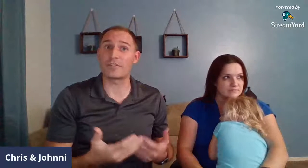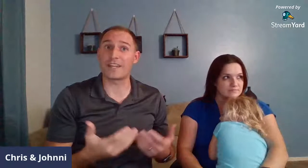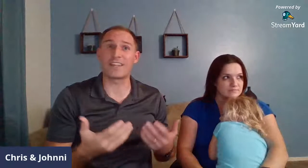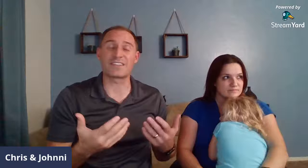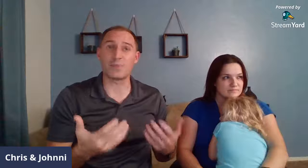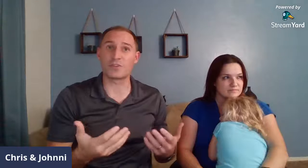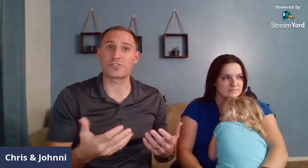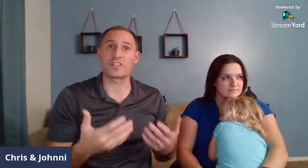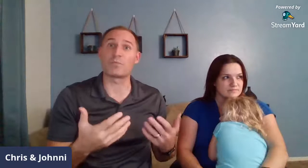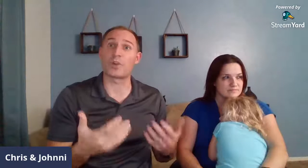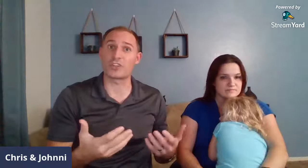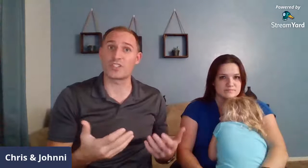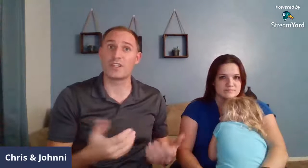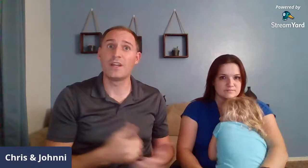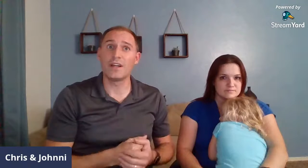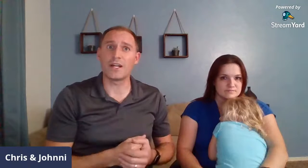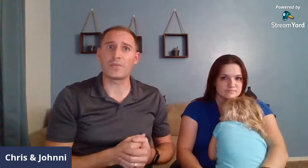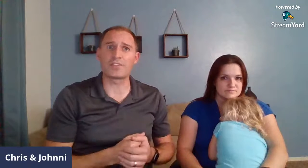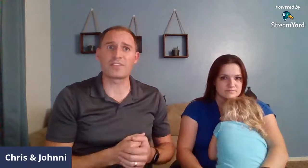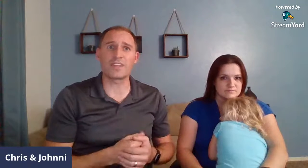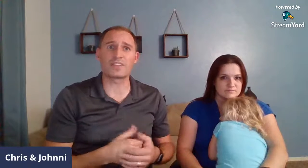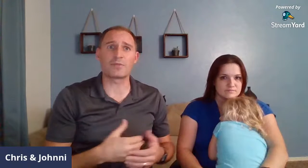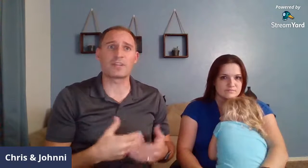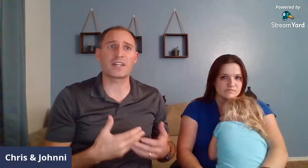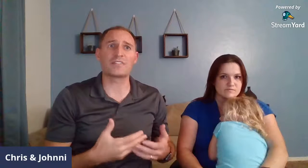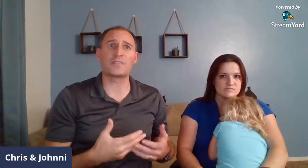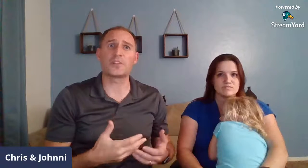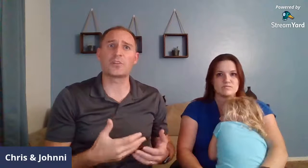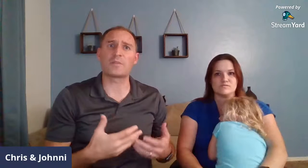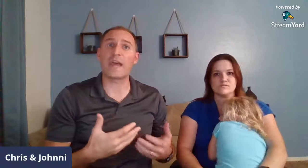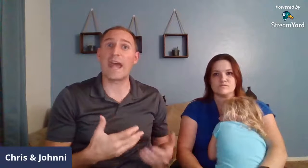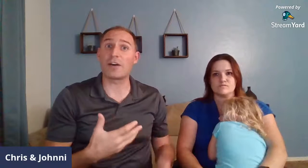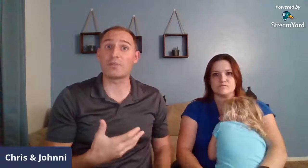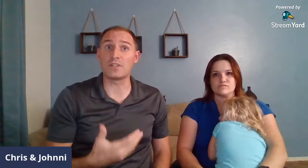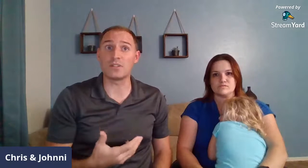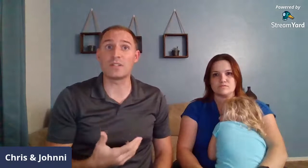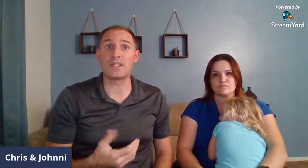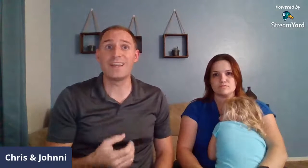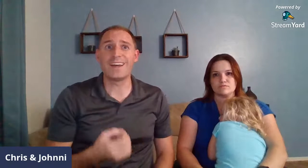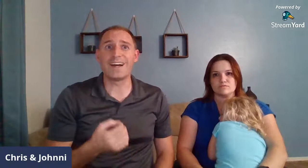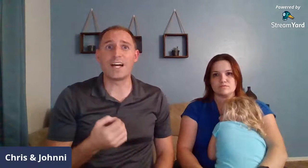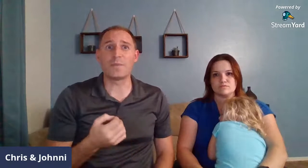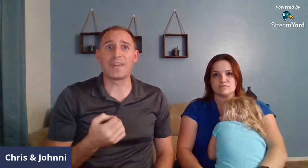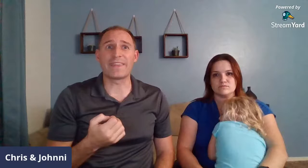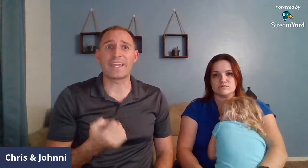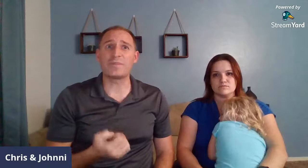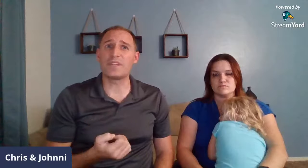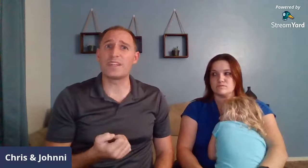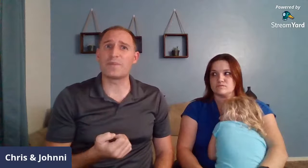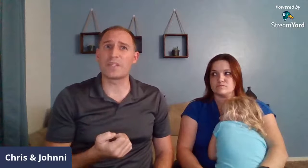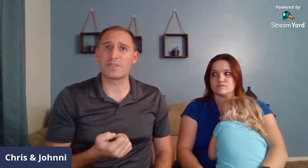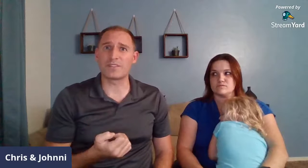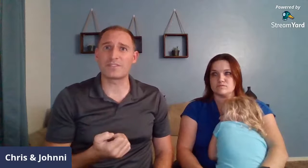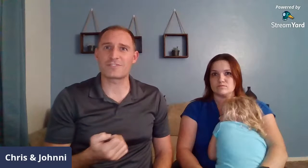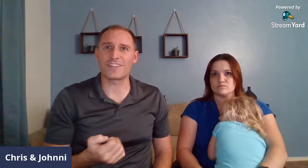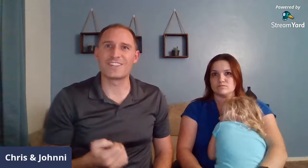right? Exposure, immersion. Those are things that we're kind of familiar with, but how do we do it? And that can be a bit of a struggle.